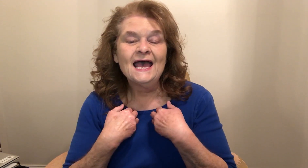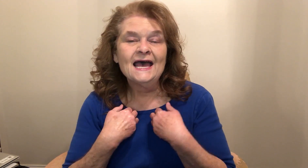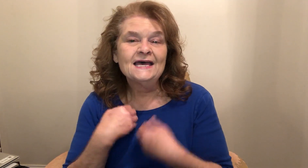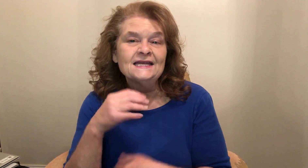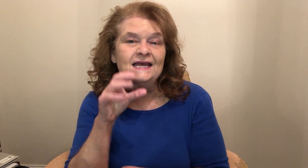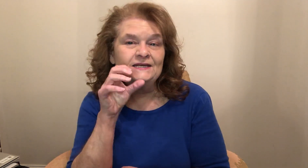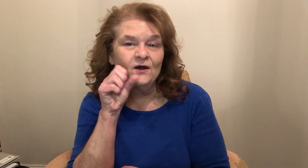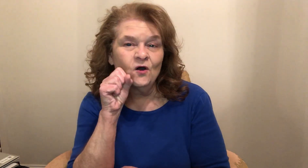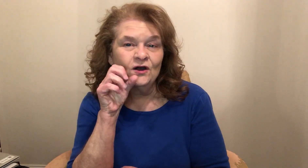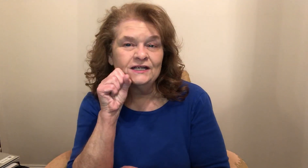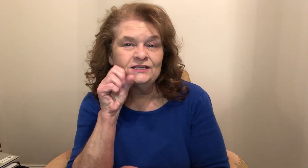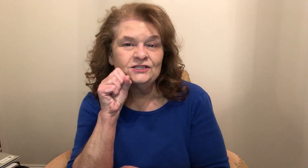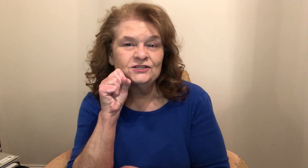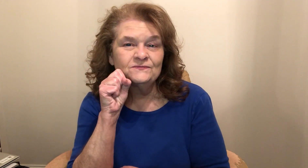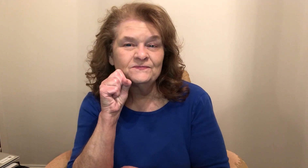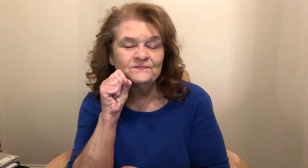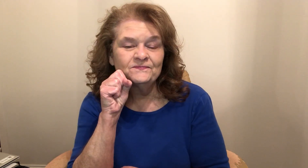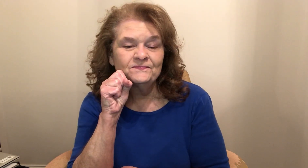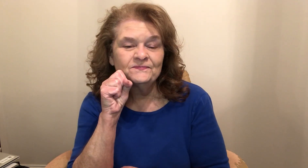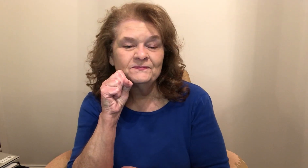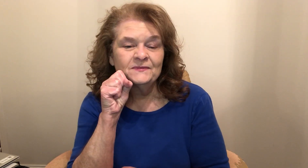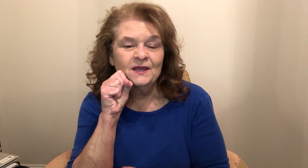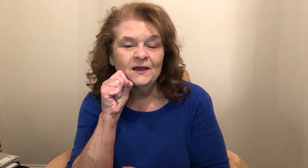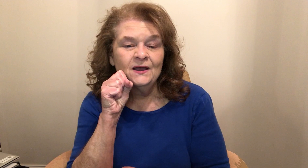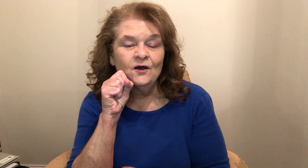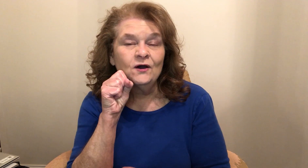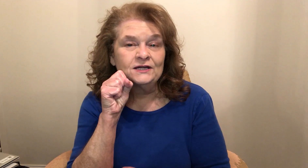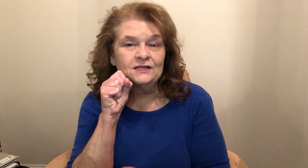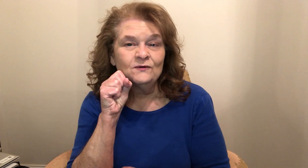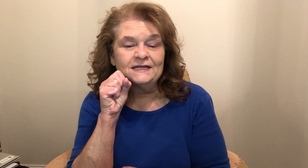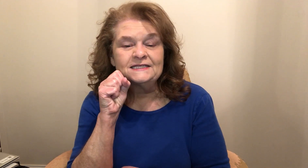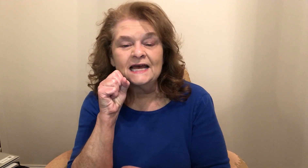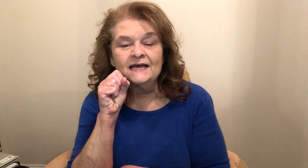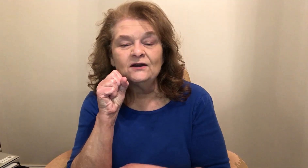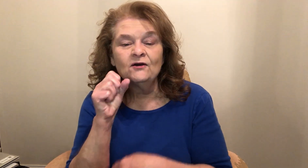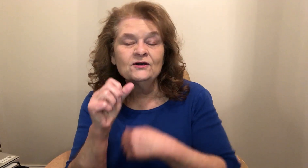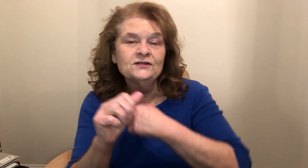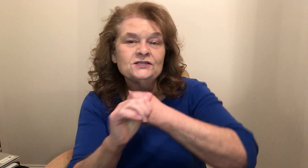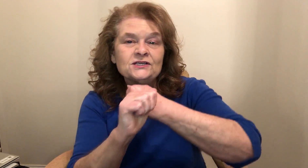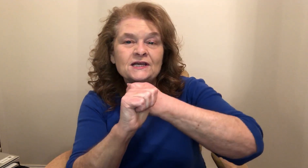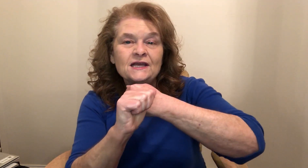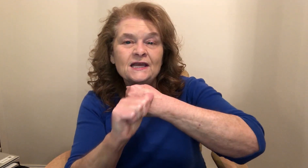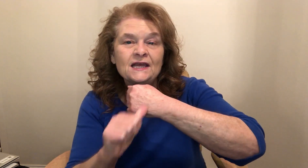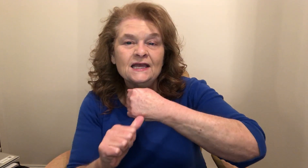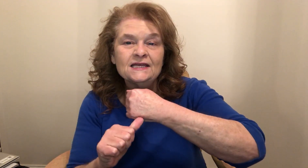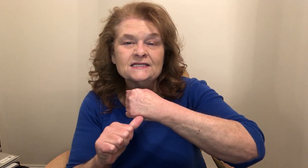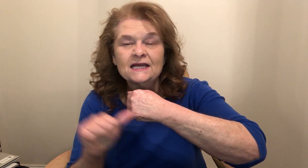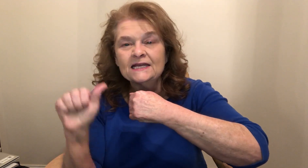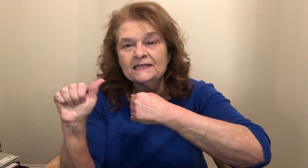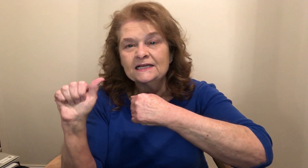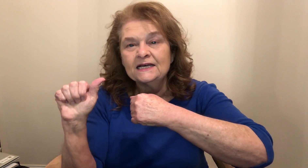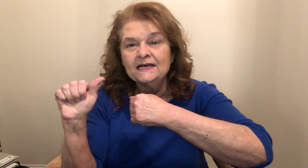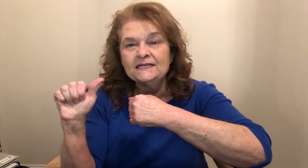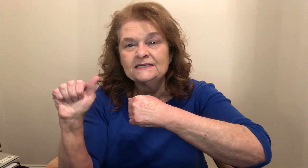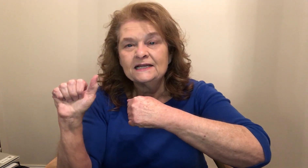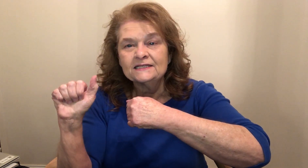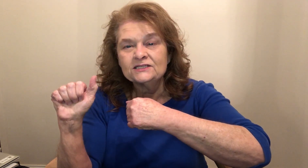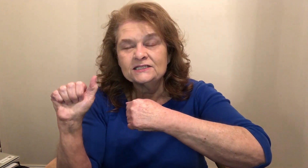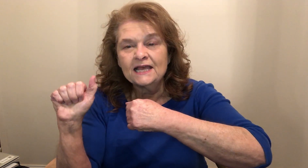had an orange, or another way to sign orange is like the cut, like just the A